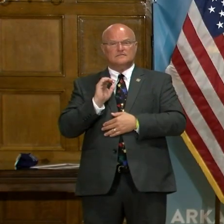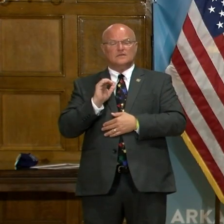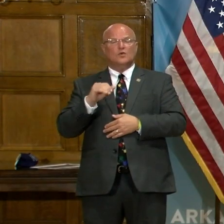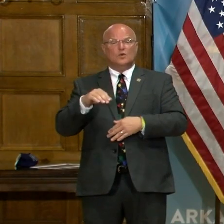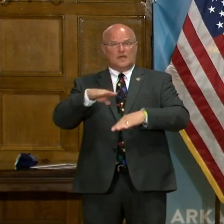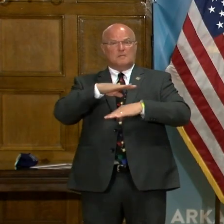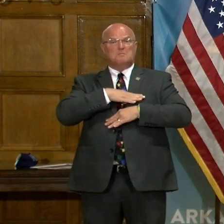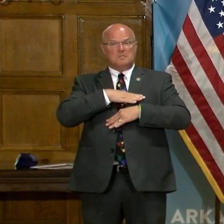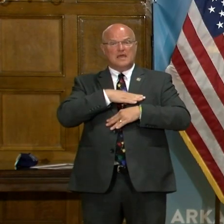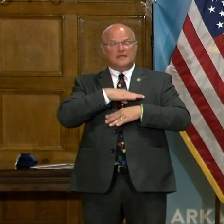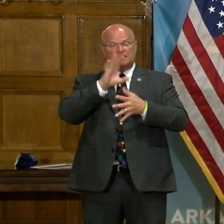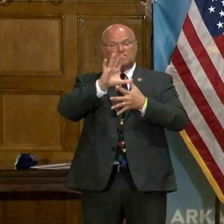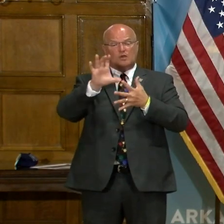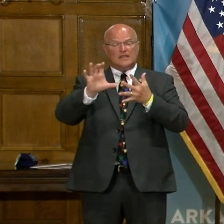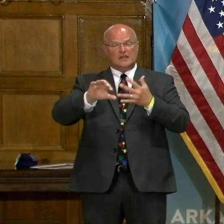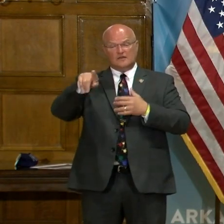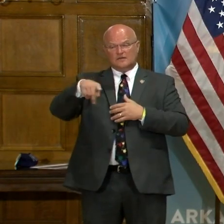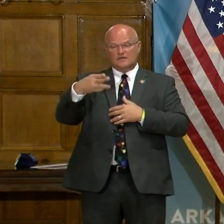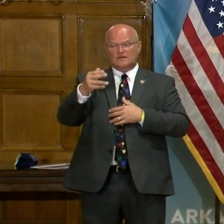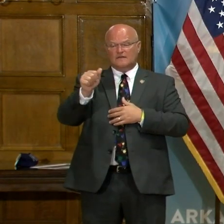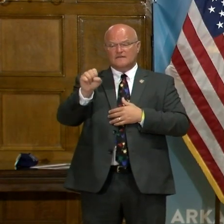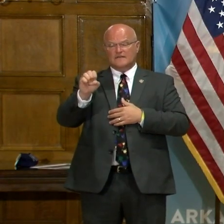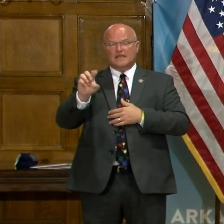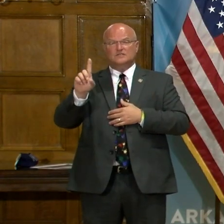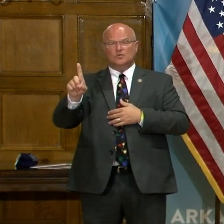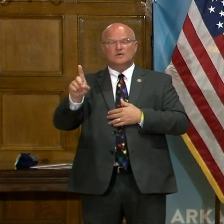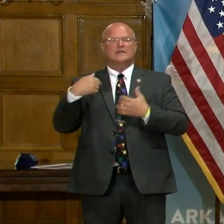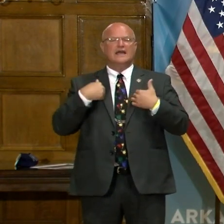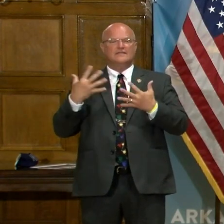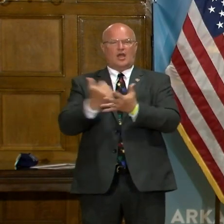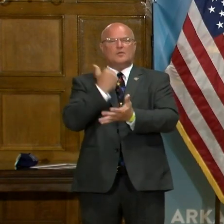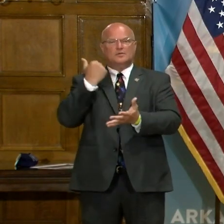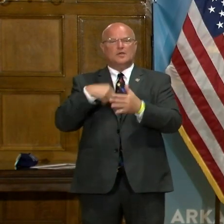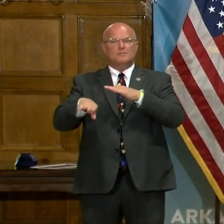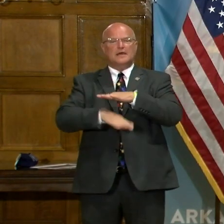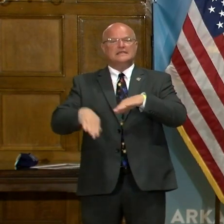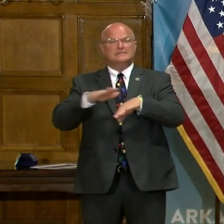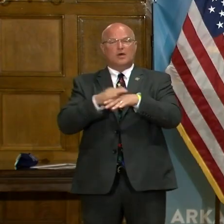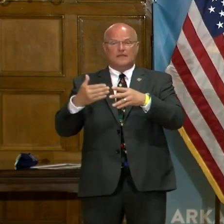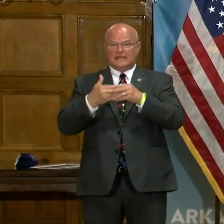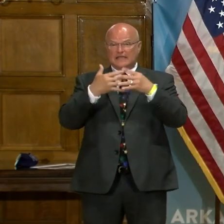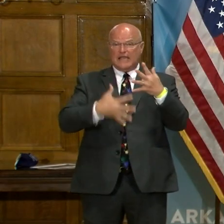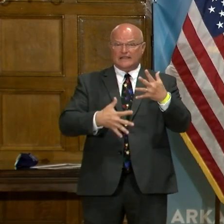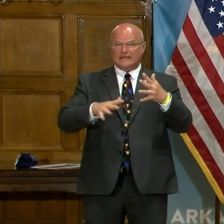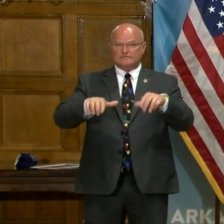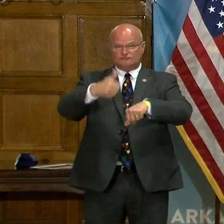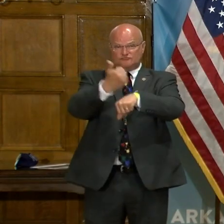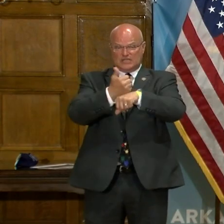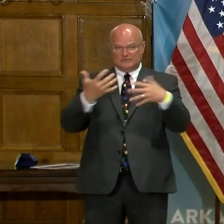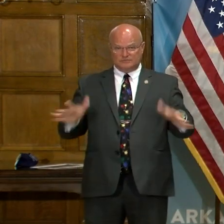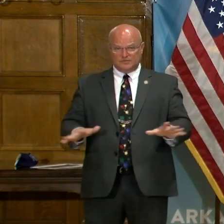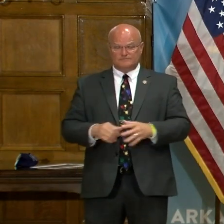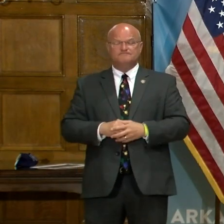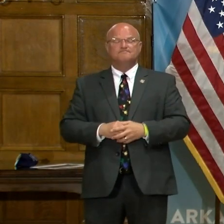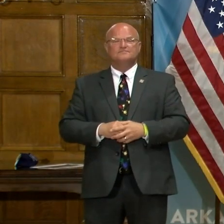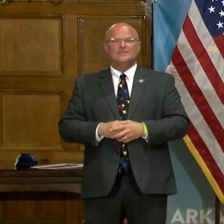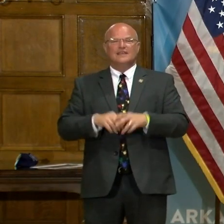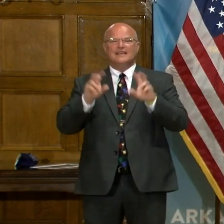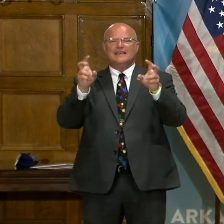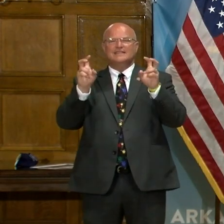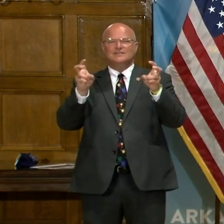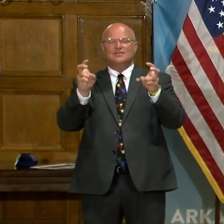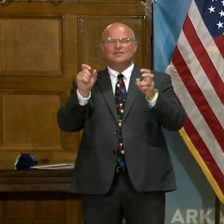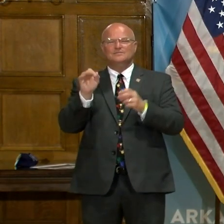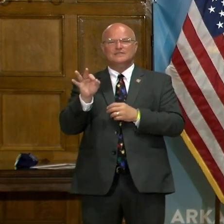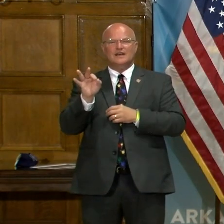we met the gating criteria for phase 1, and so they have that opportunity based upon the guidelines that we presented. You know, in terms of